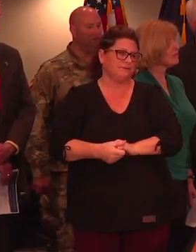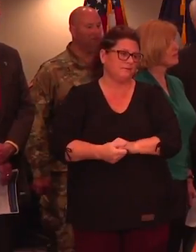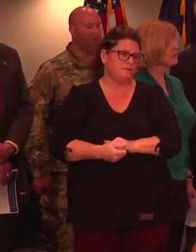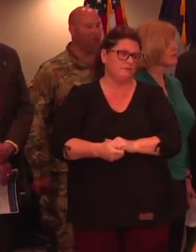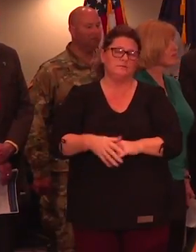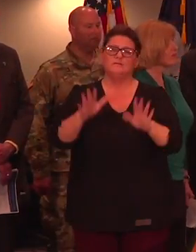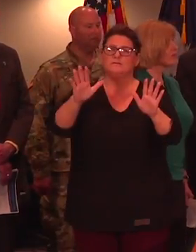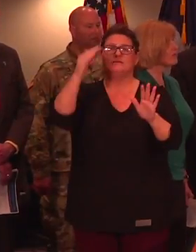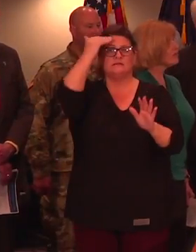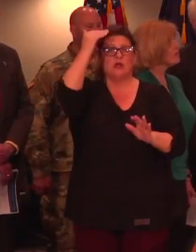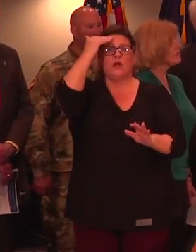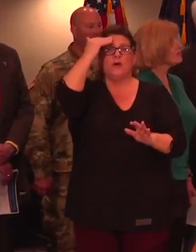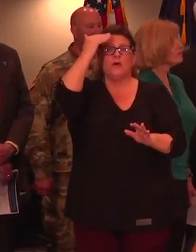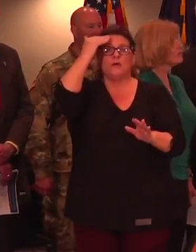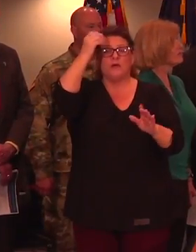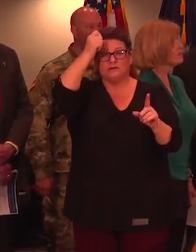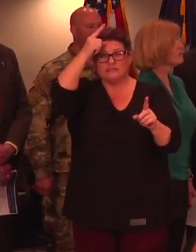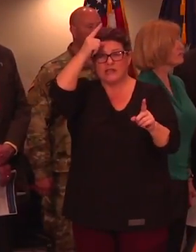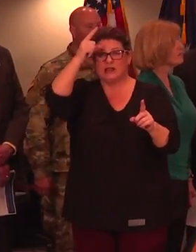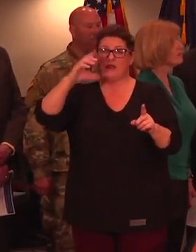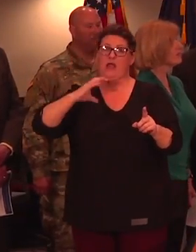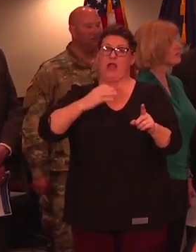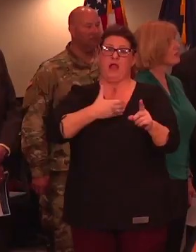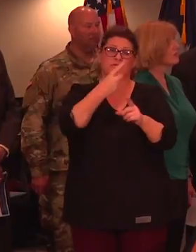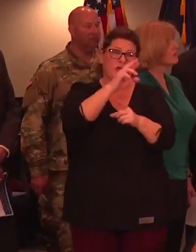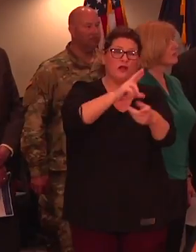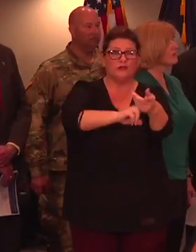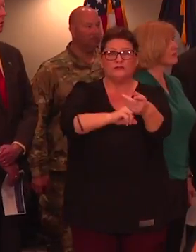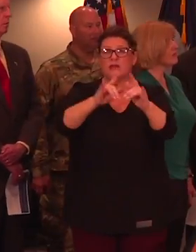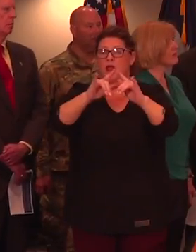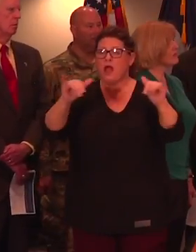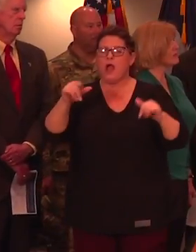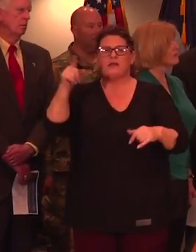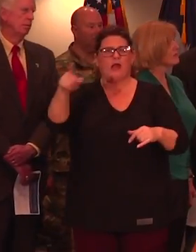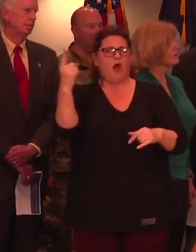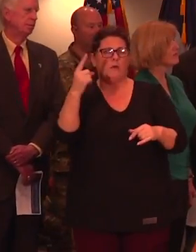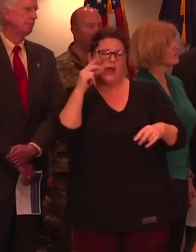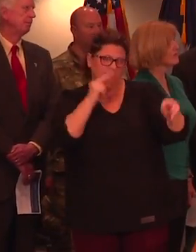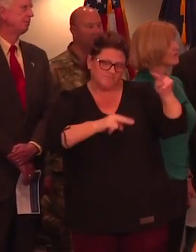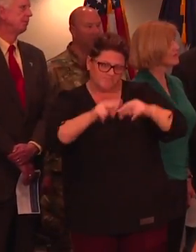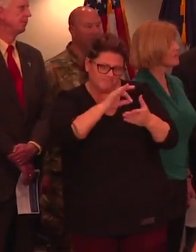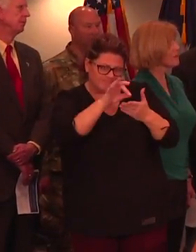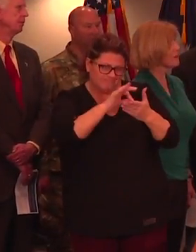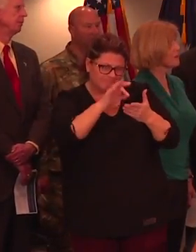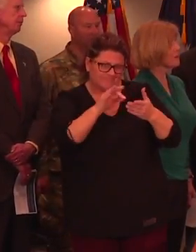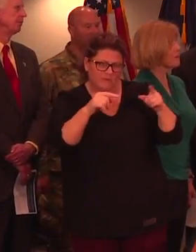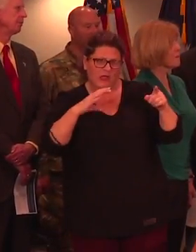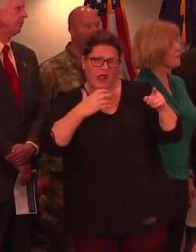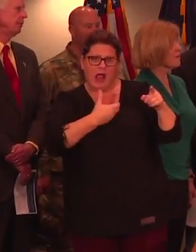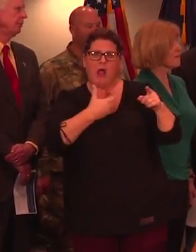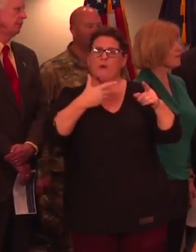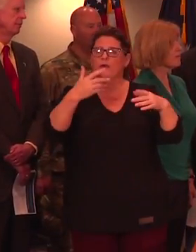Please know that our public health professionals are constantly monitoring our epidemiologic data and following CDC guidance